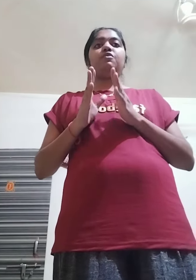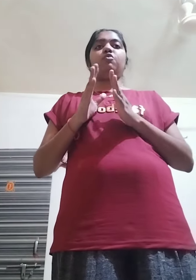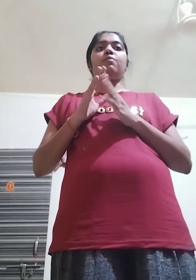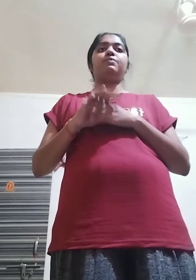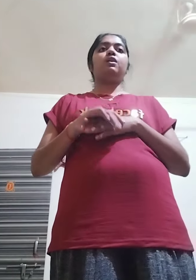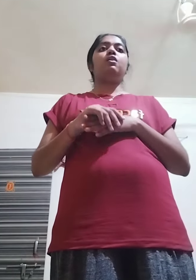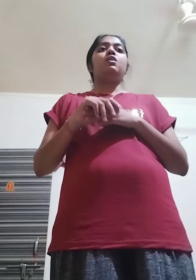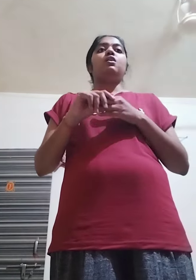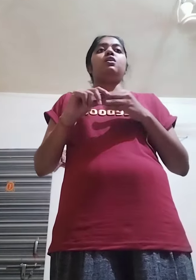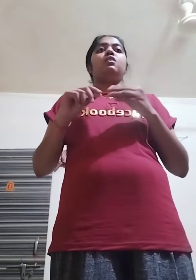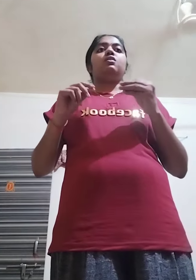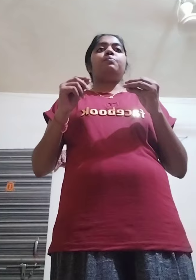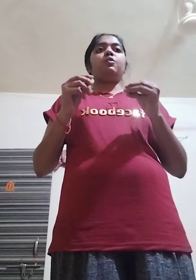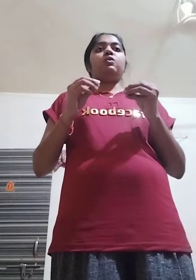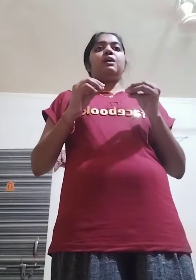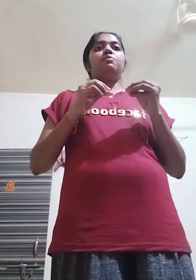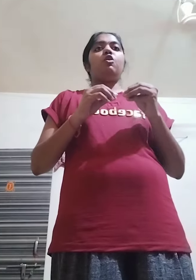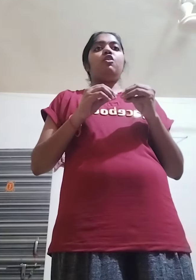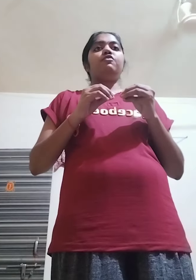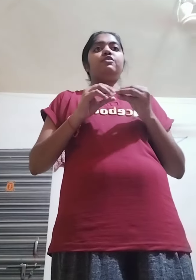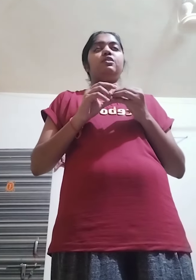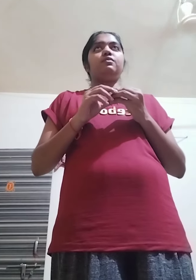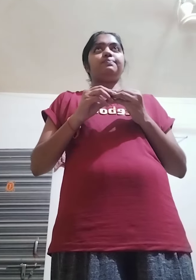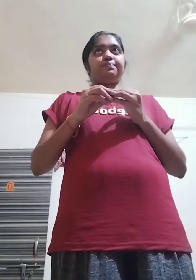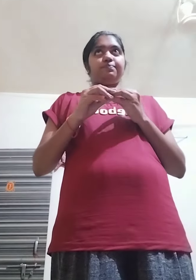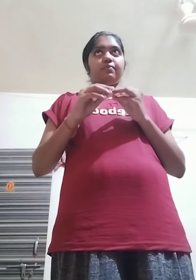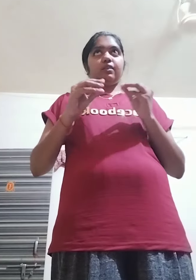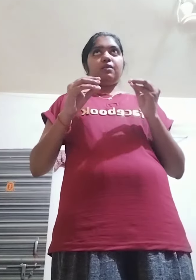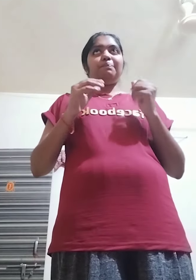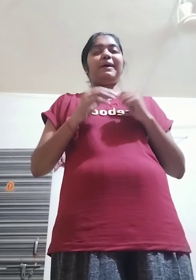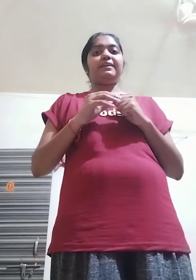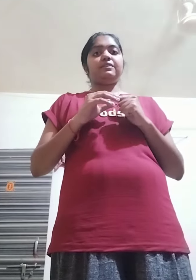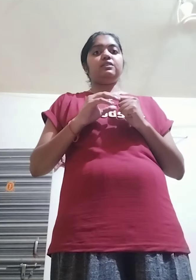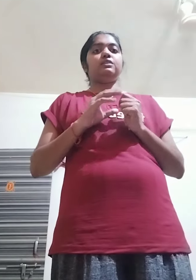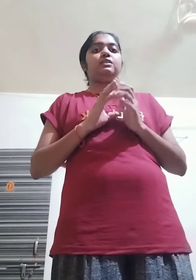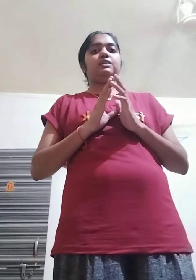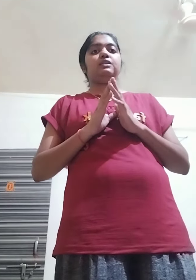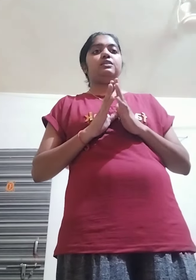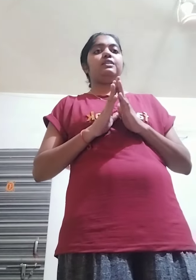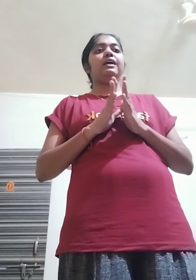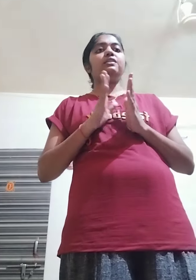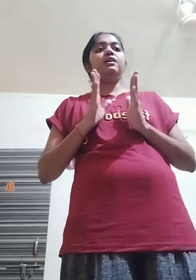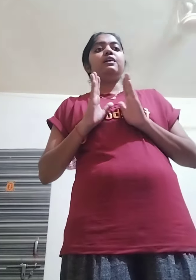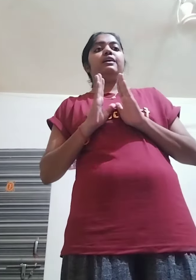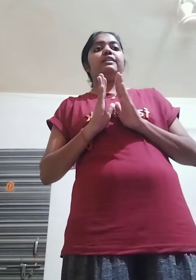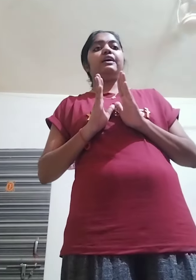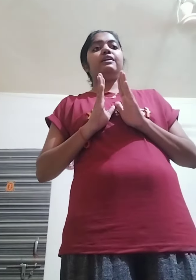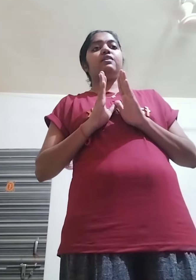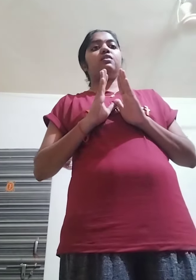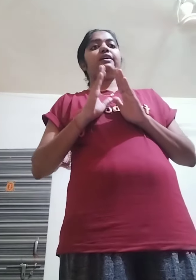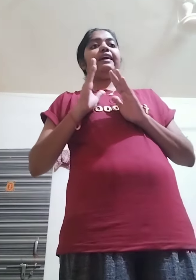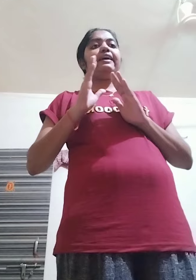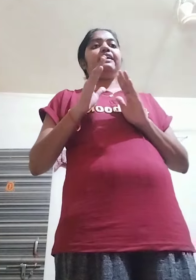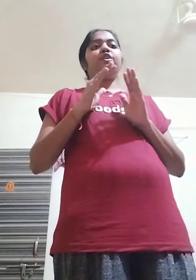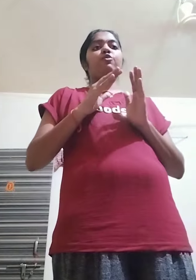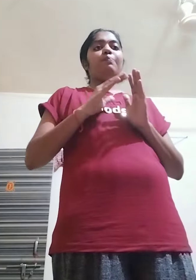perform the program of pattern, then in that any kind of